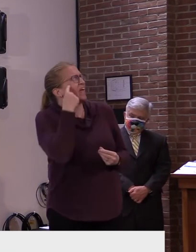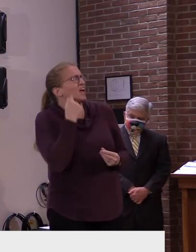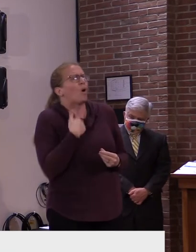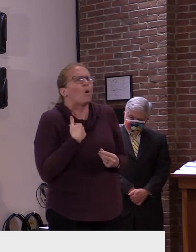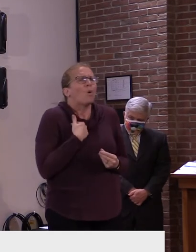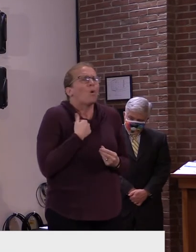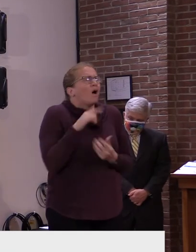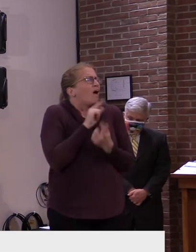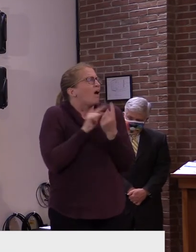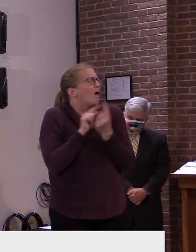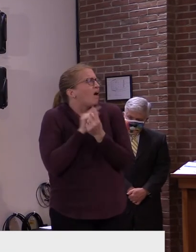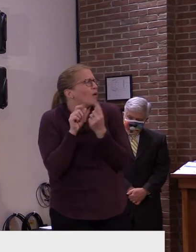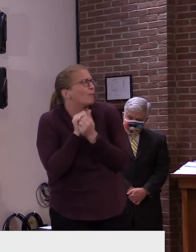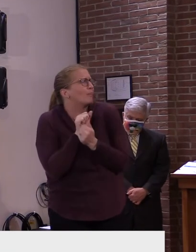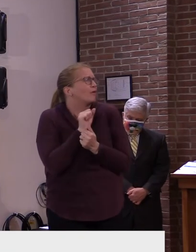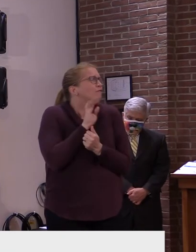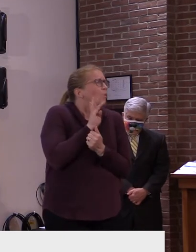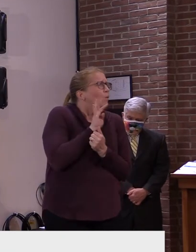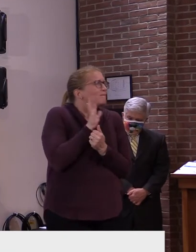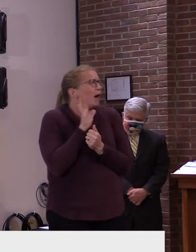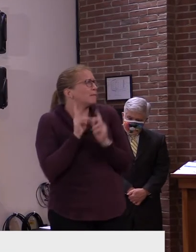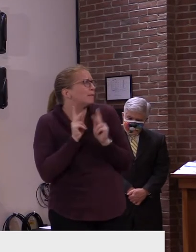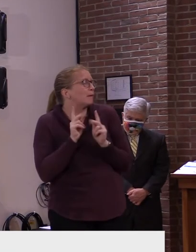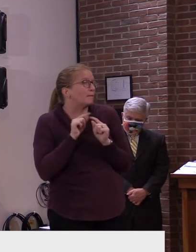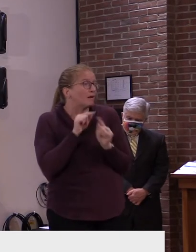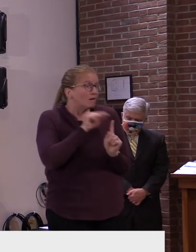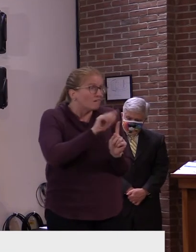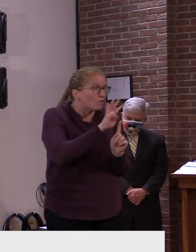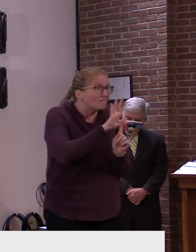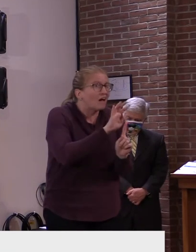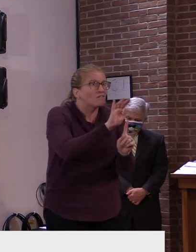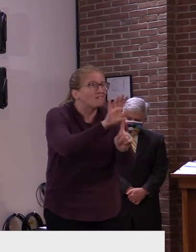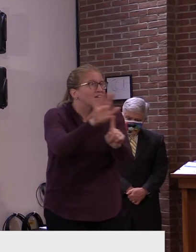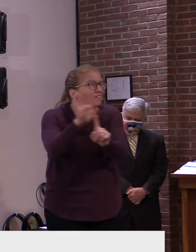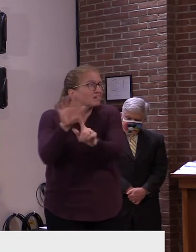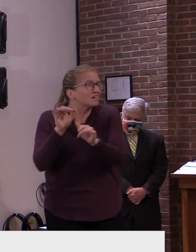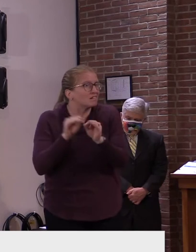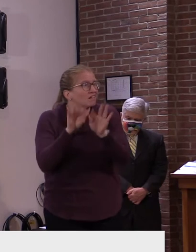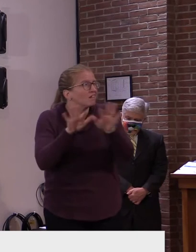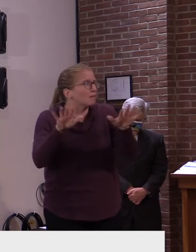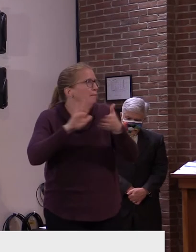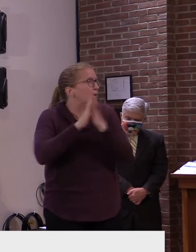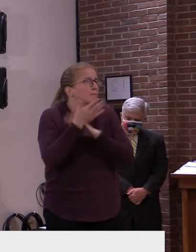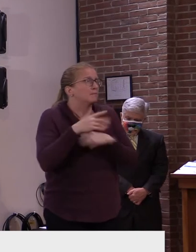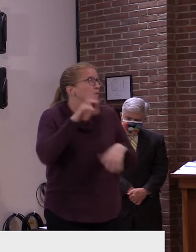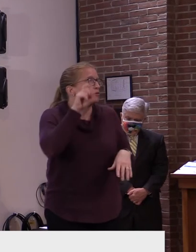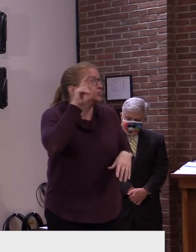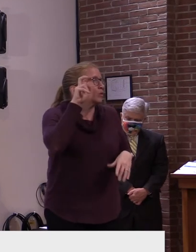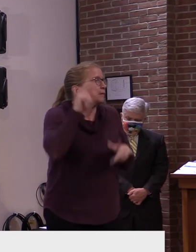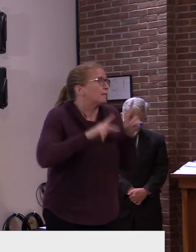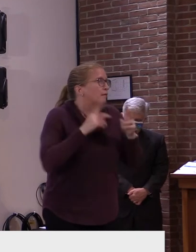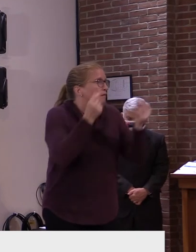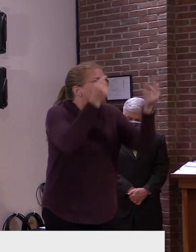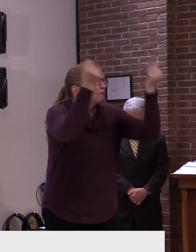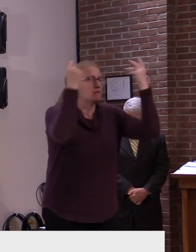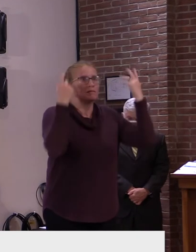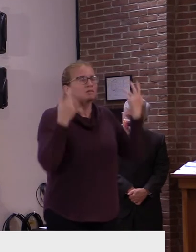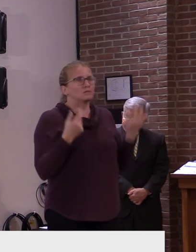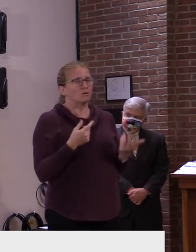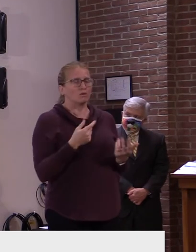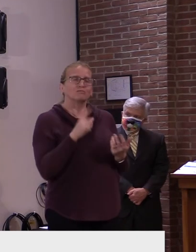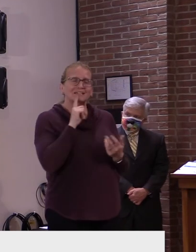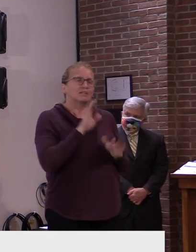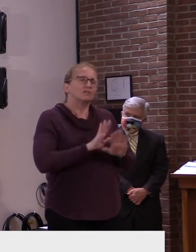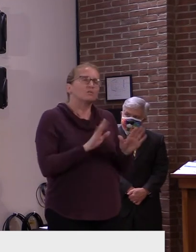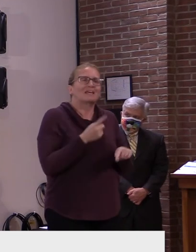that you have some sort of defense from it um but but all you can do is mitigate it to the best your ability but in an inside